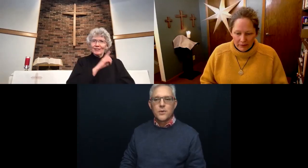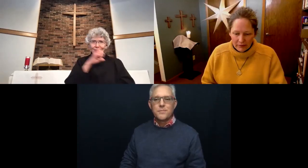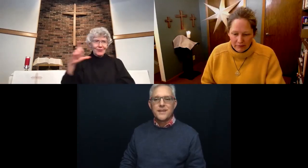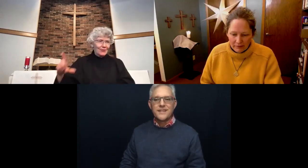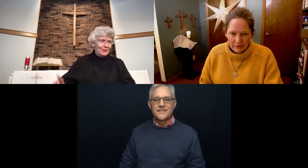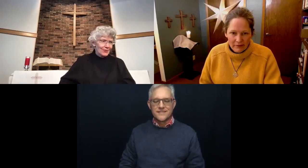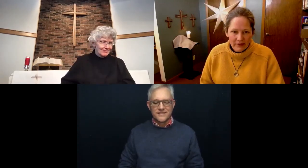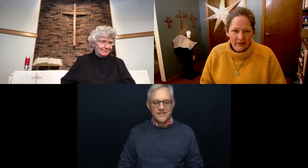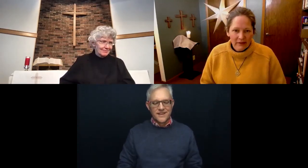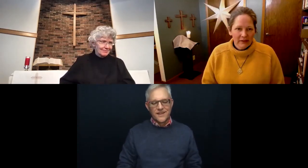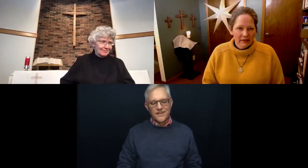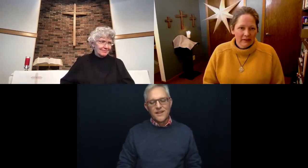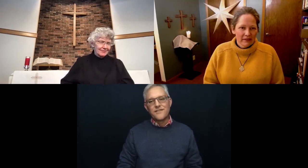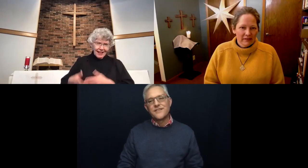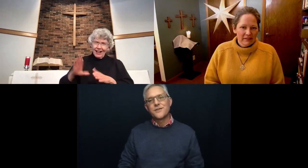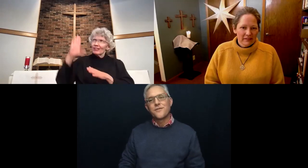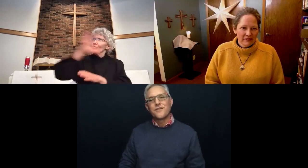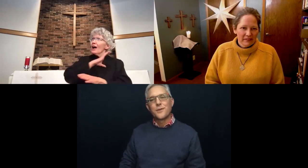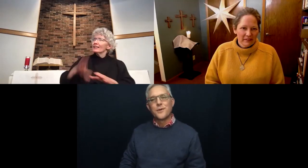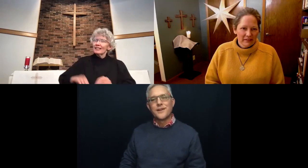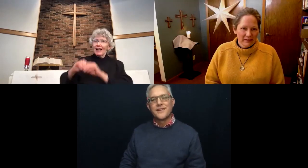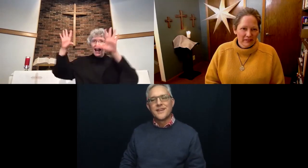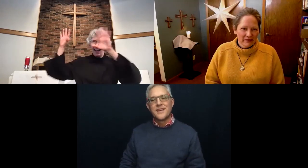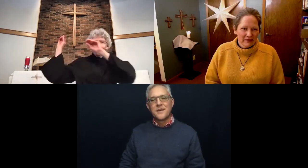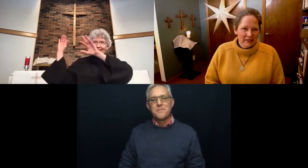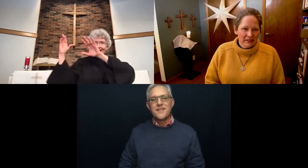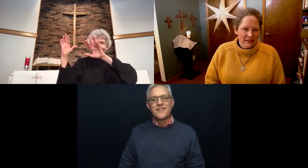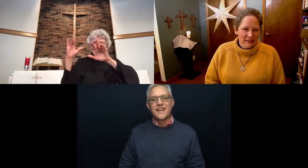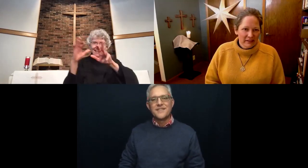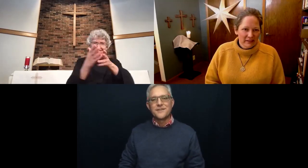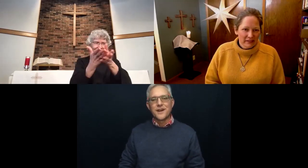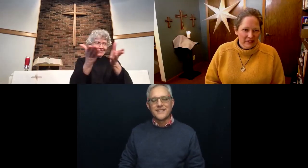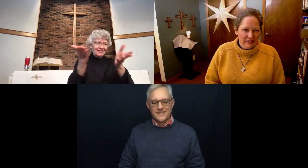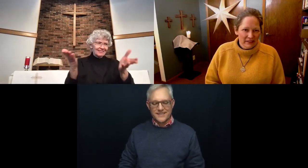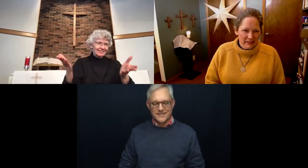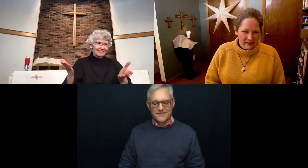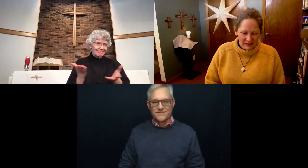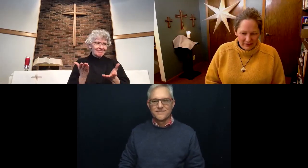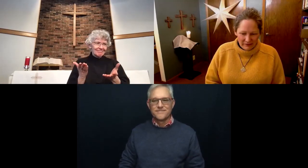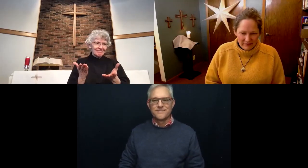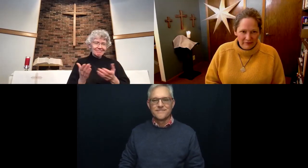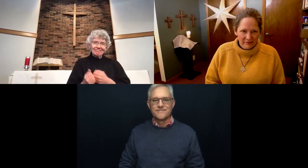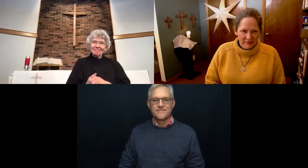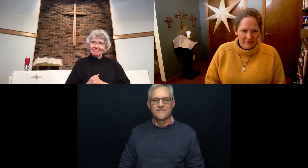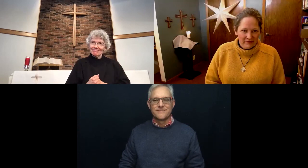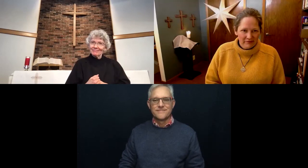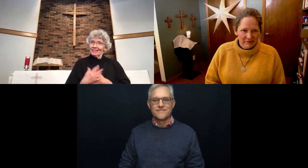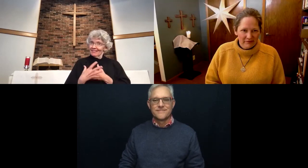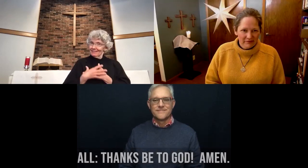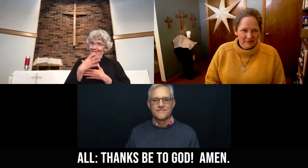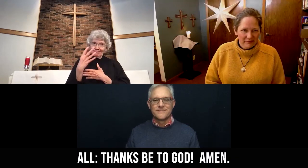Go in peace. Love and serve the Lord. Be the light of Christ.